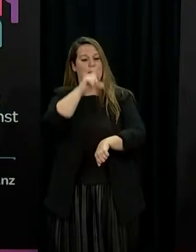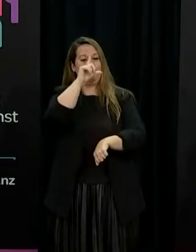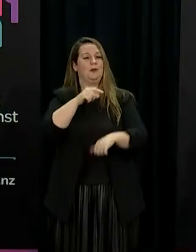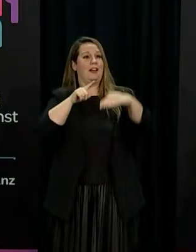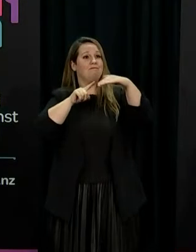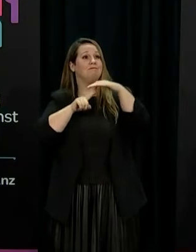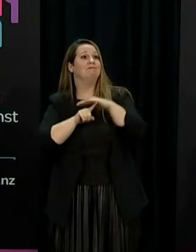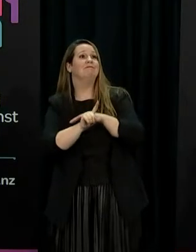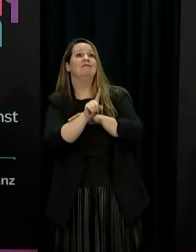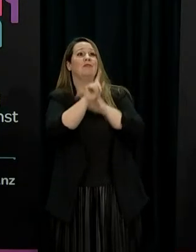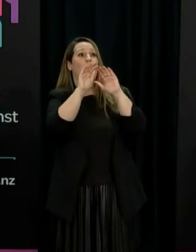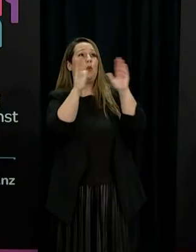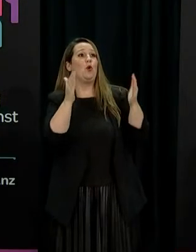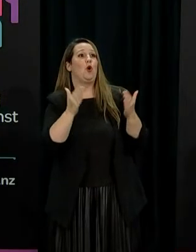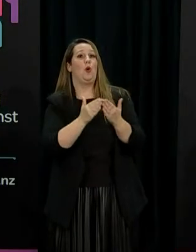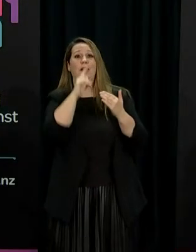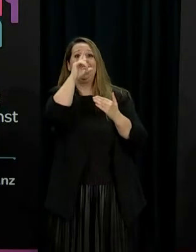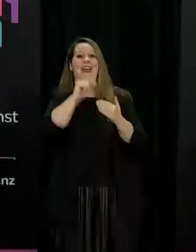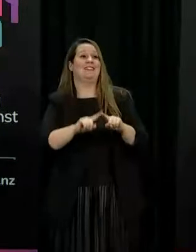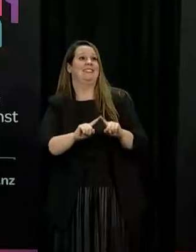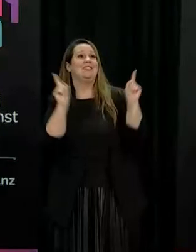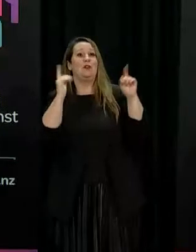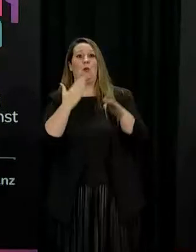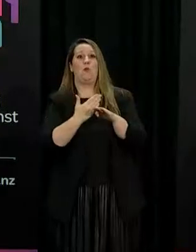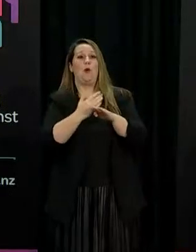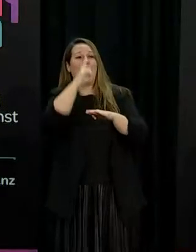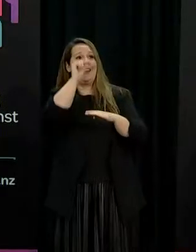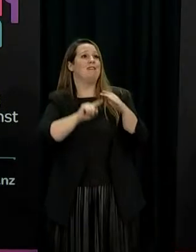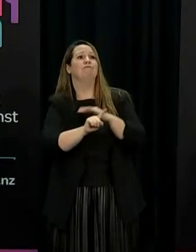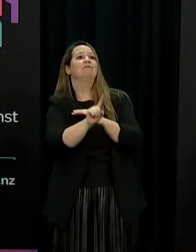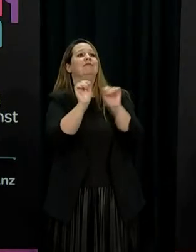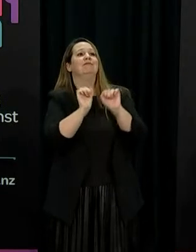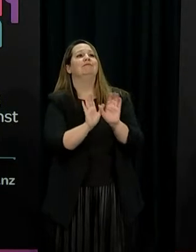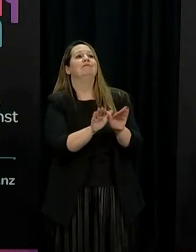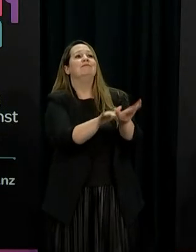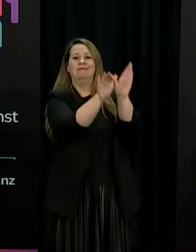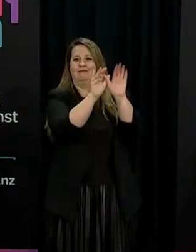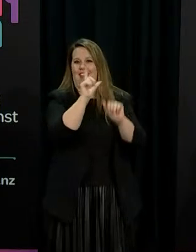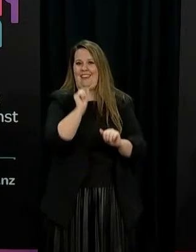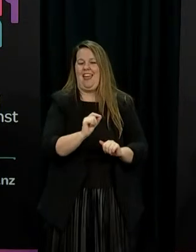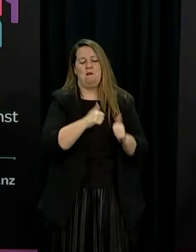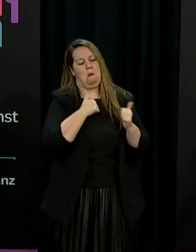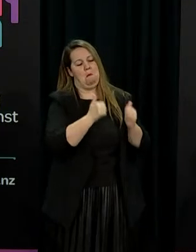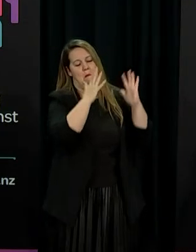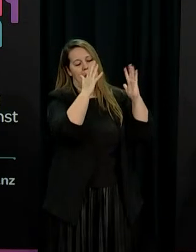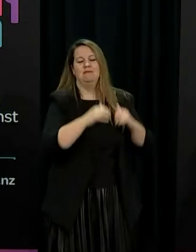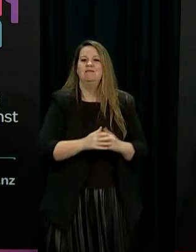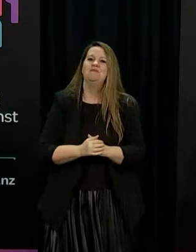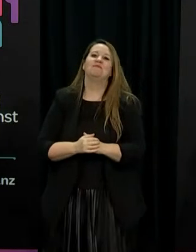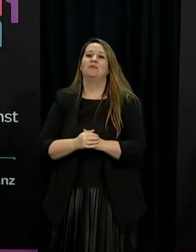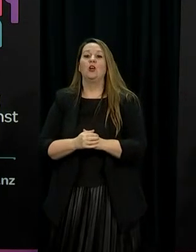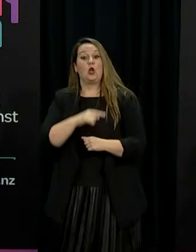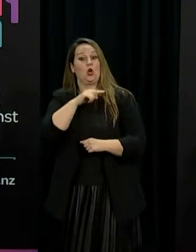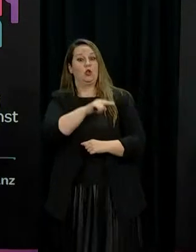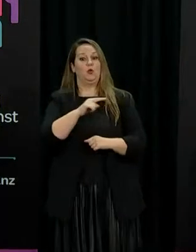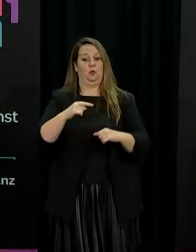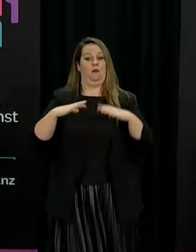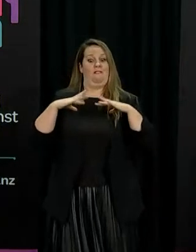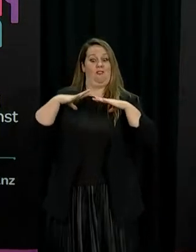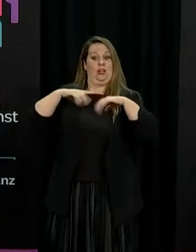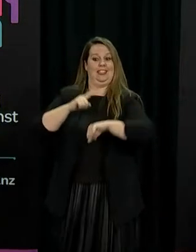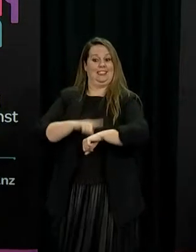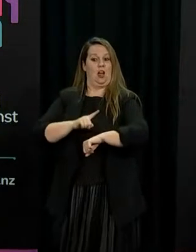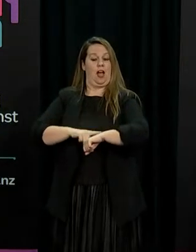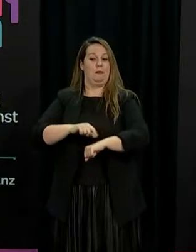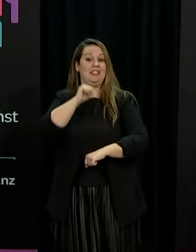saying that you thoroughly deserve that. Finally, should you decide to spend some of your new spare time and take up the pursuit